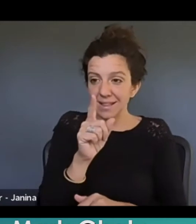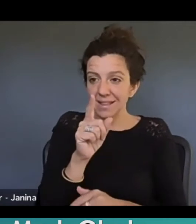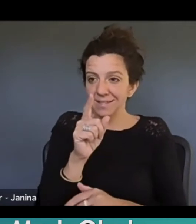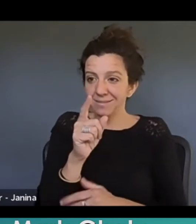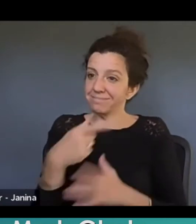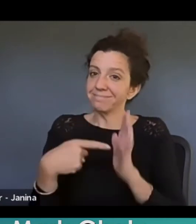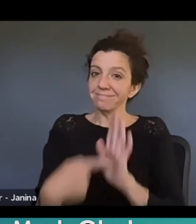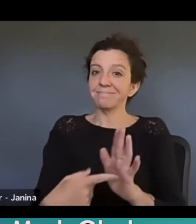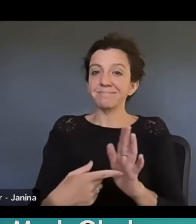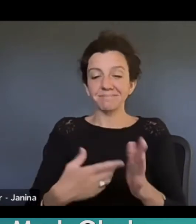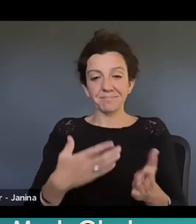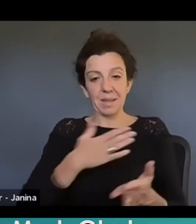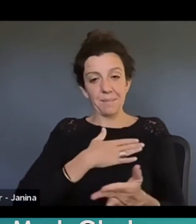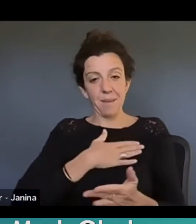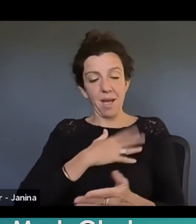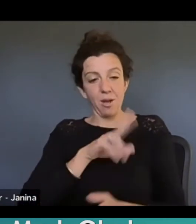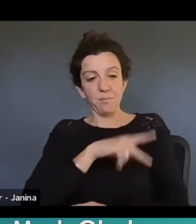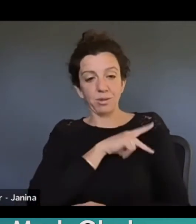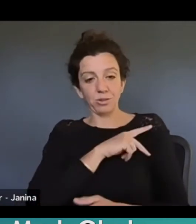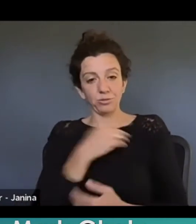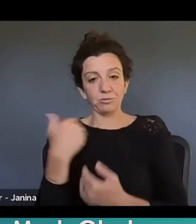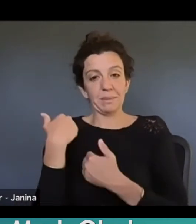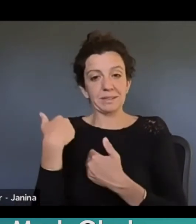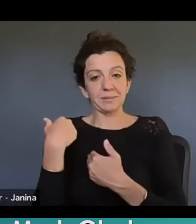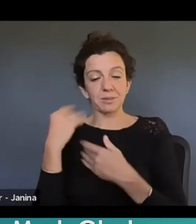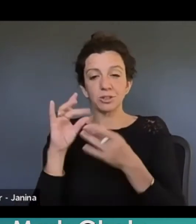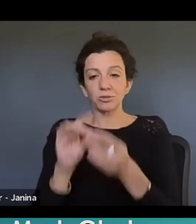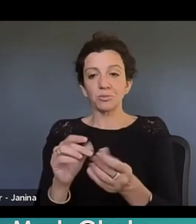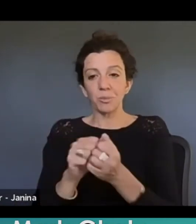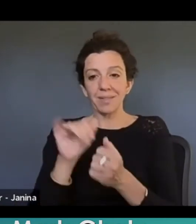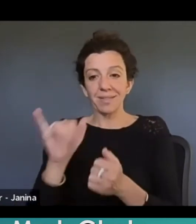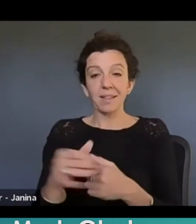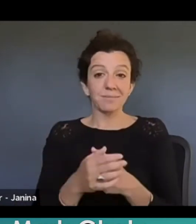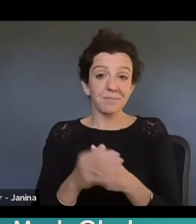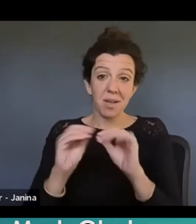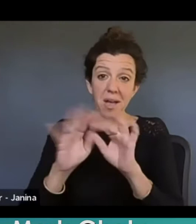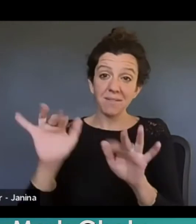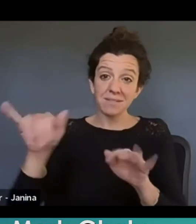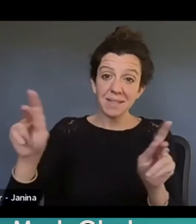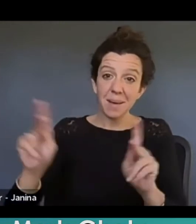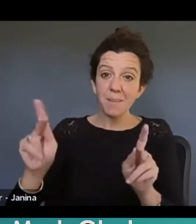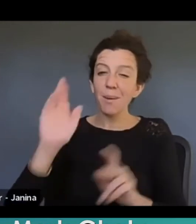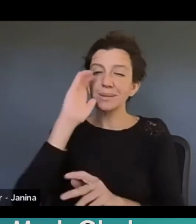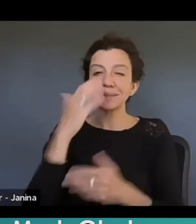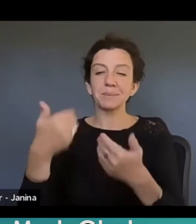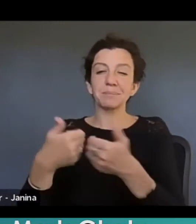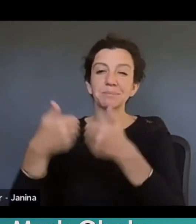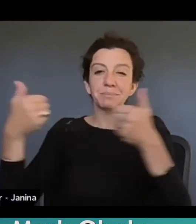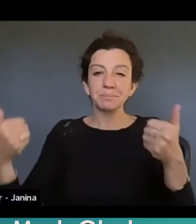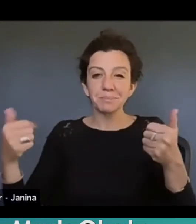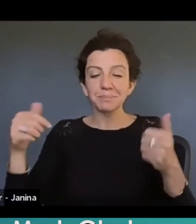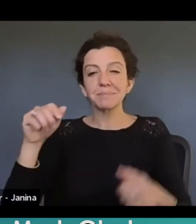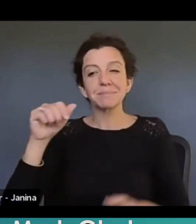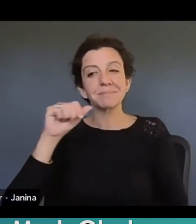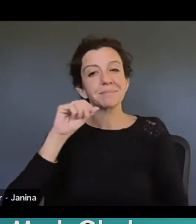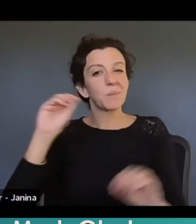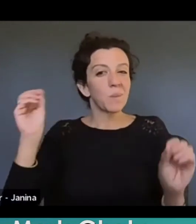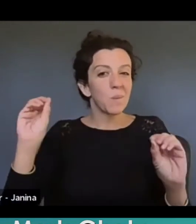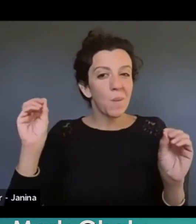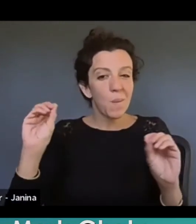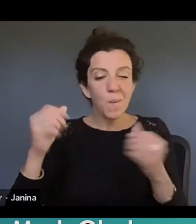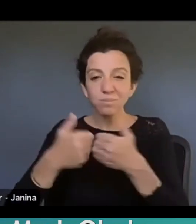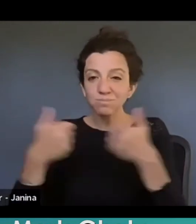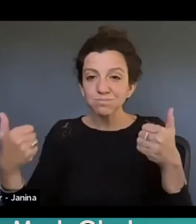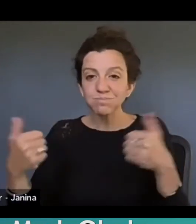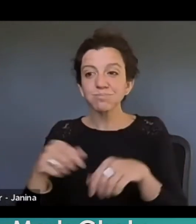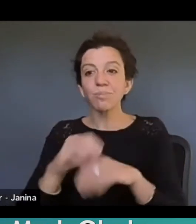book. Obviously, the physical distancing, it doesn't sound like it was a setting where there were face coverings or masks used. So